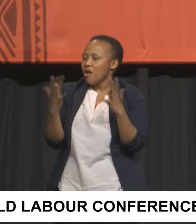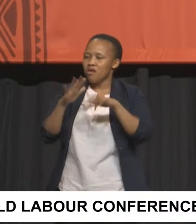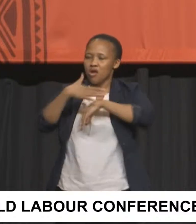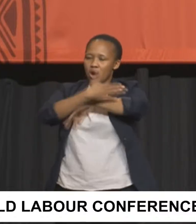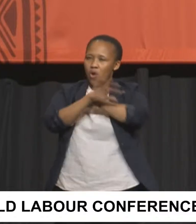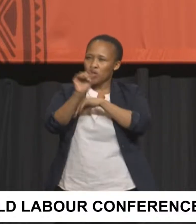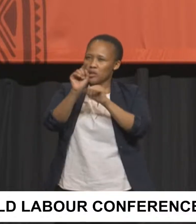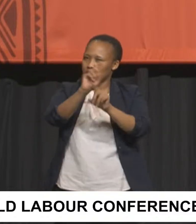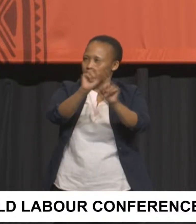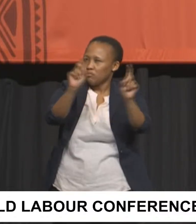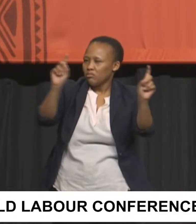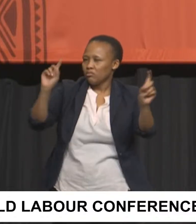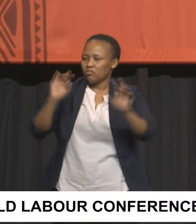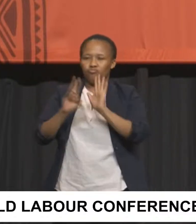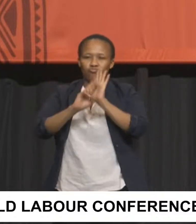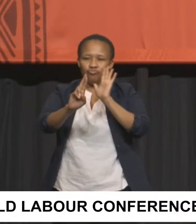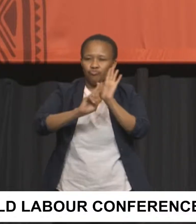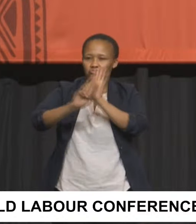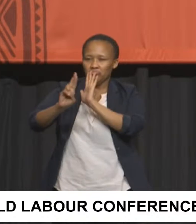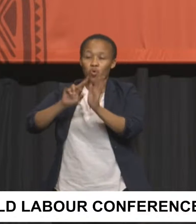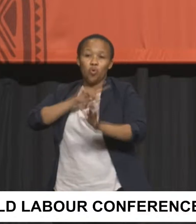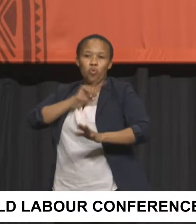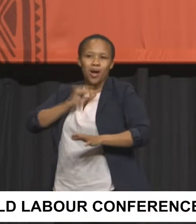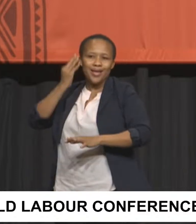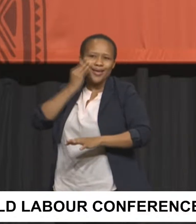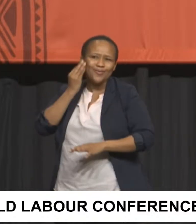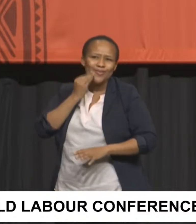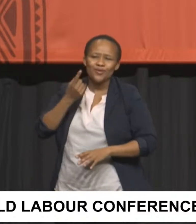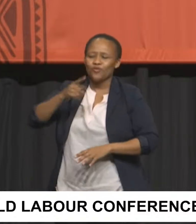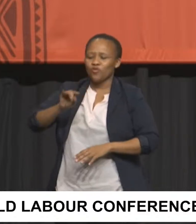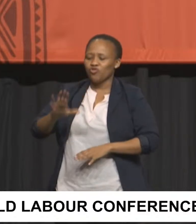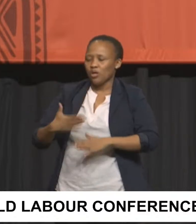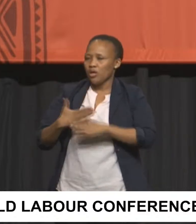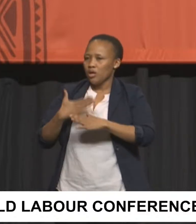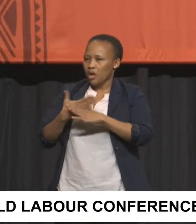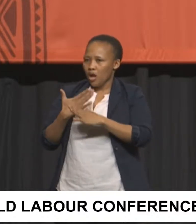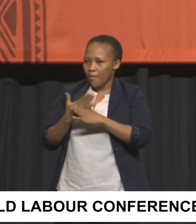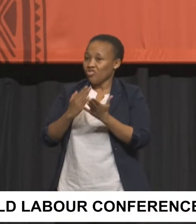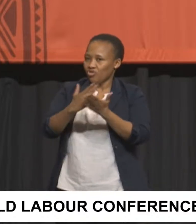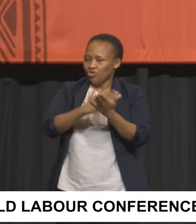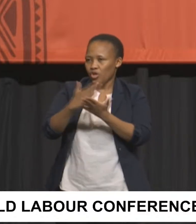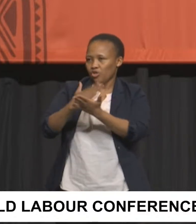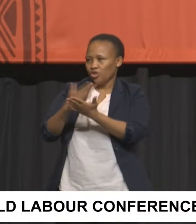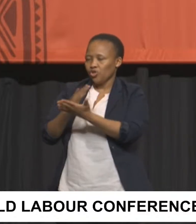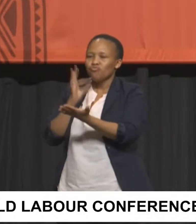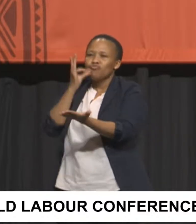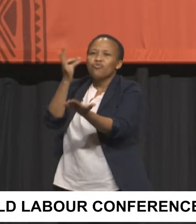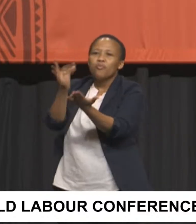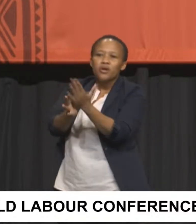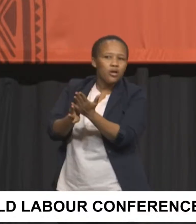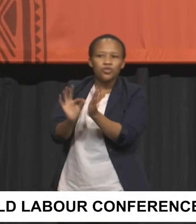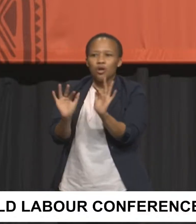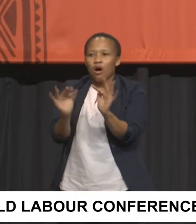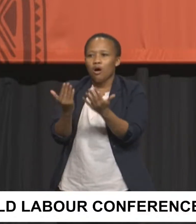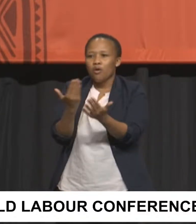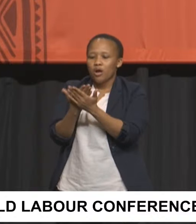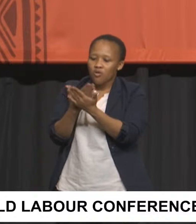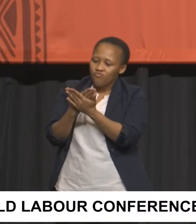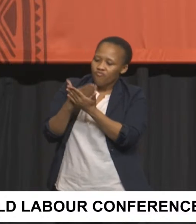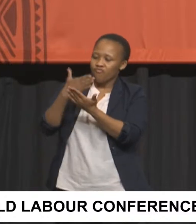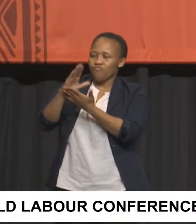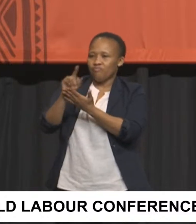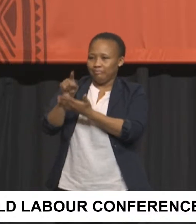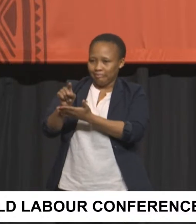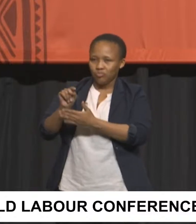will share their experiences on child labor and outline their proposals and recommendations for eliminating this phenomenon.